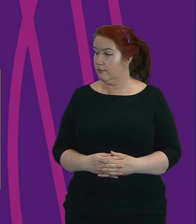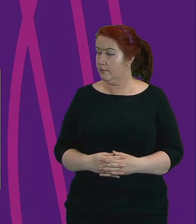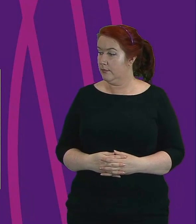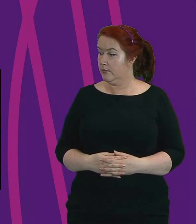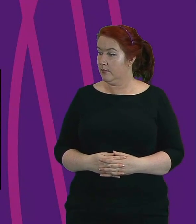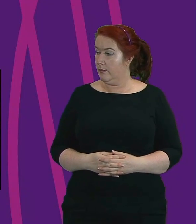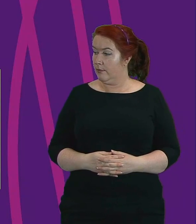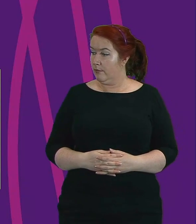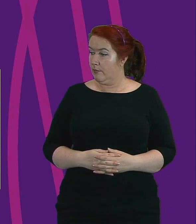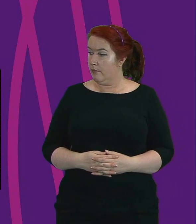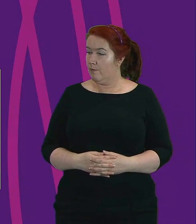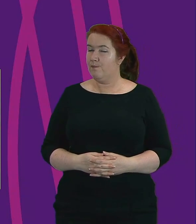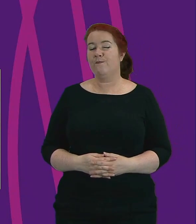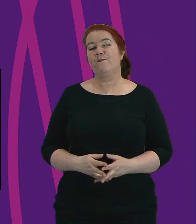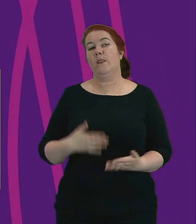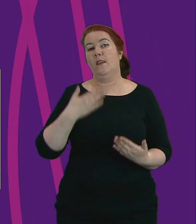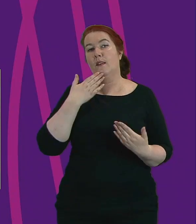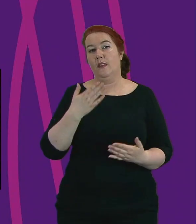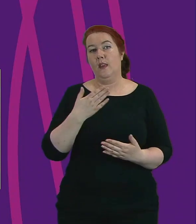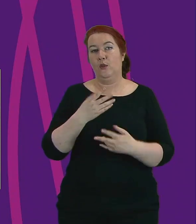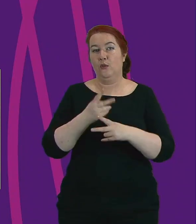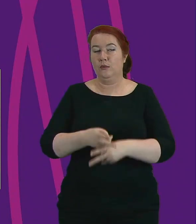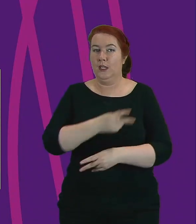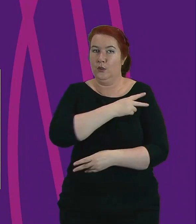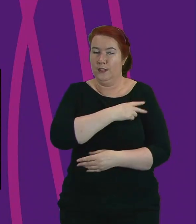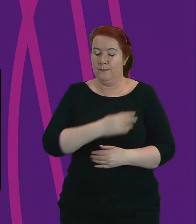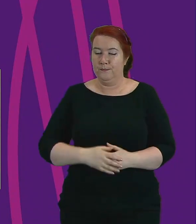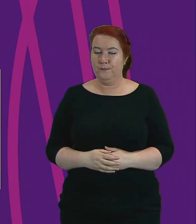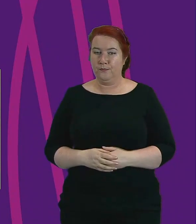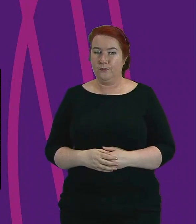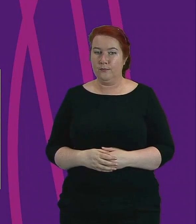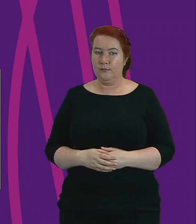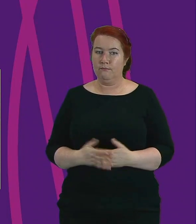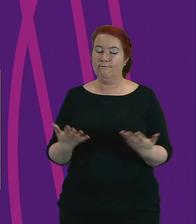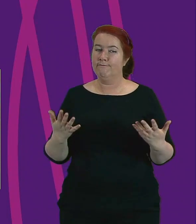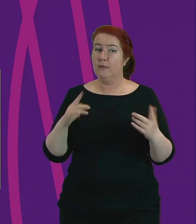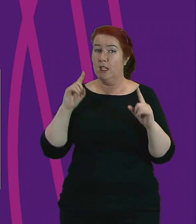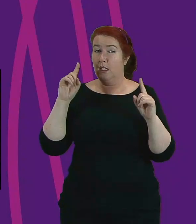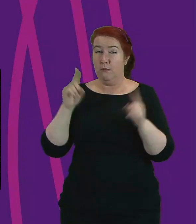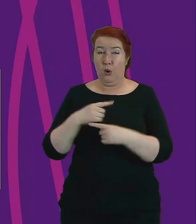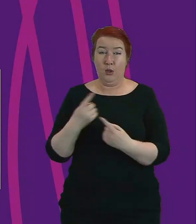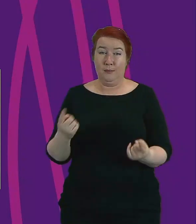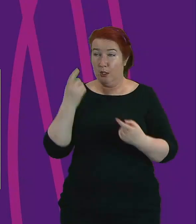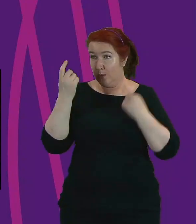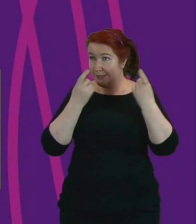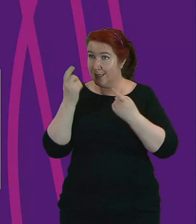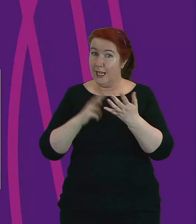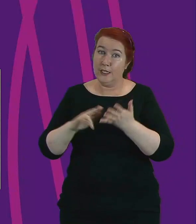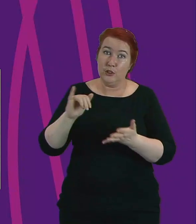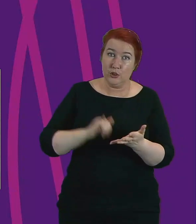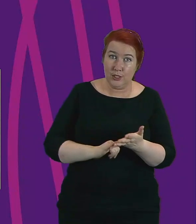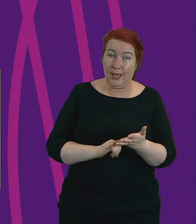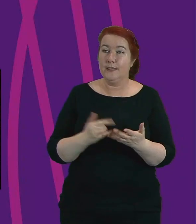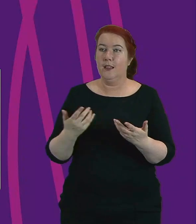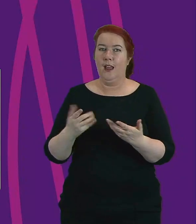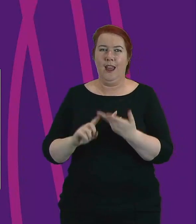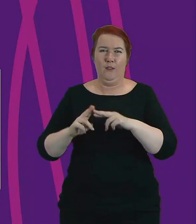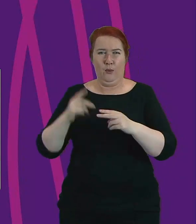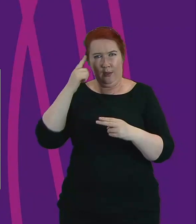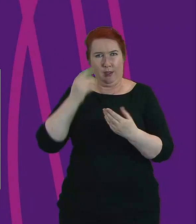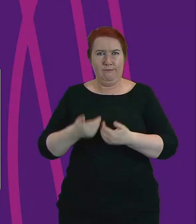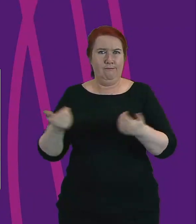to consider and debate the next steps for our National Health Service in isolation from social care